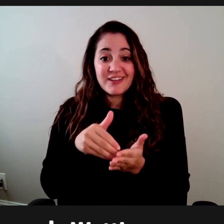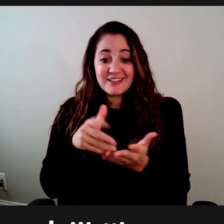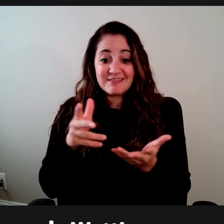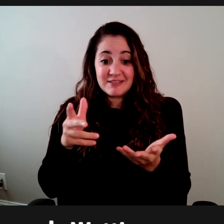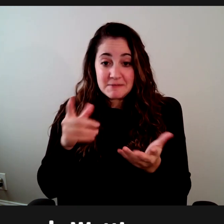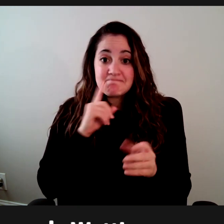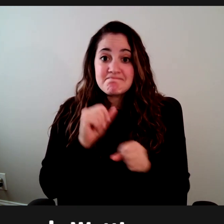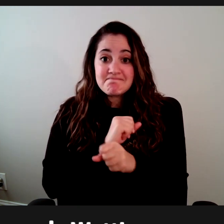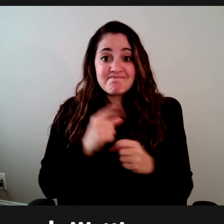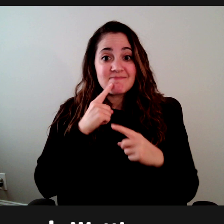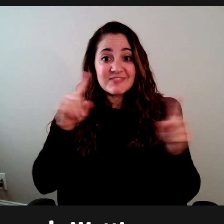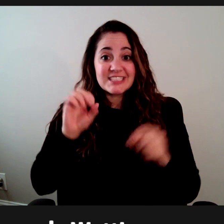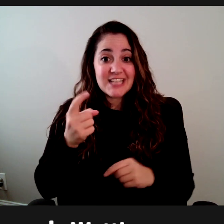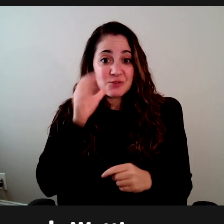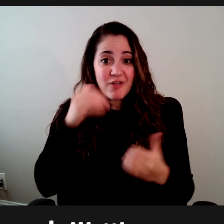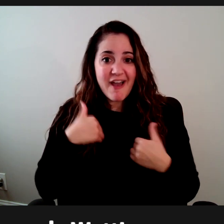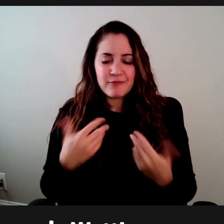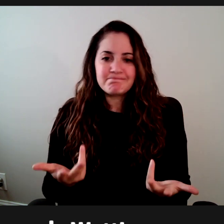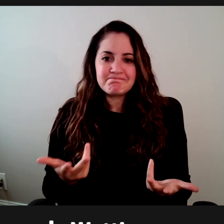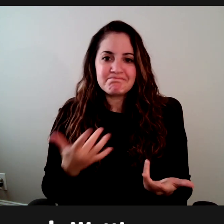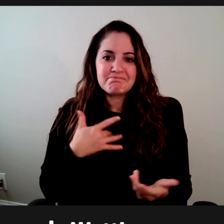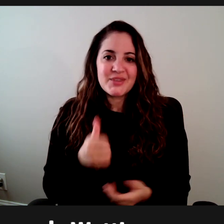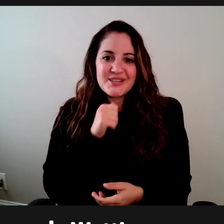oftentimes it's not going to be successful, honestly,